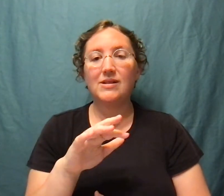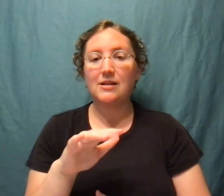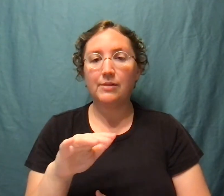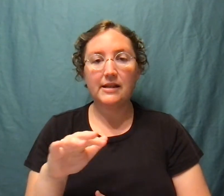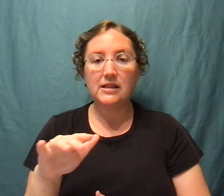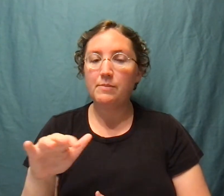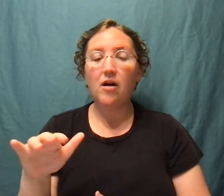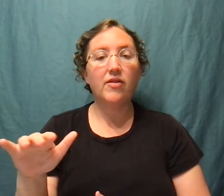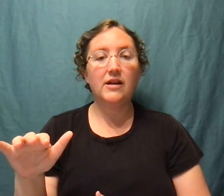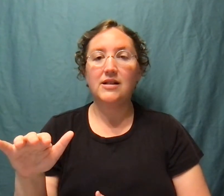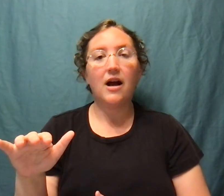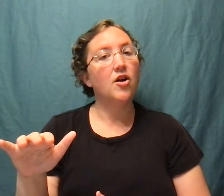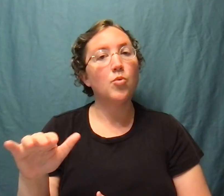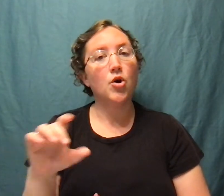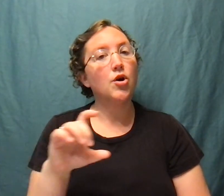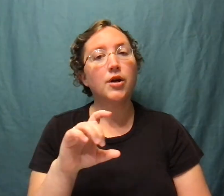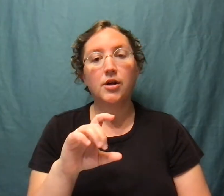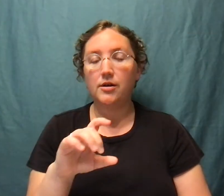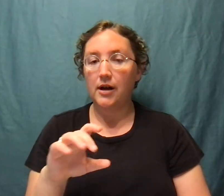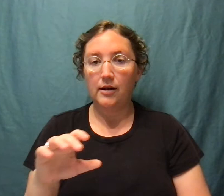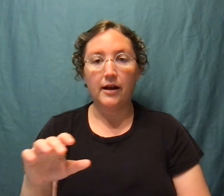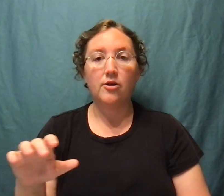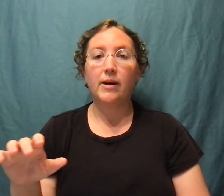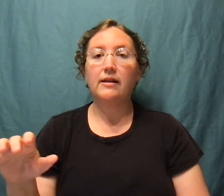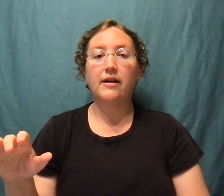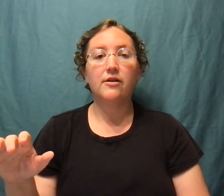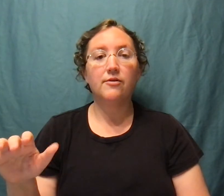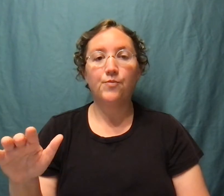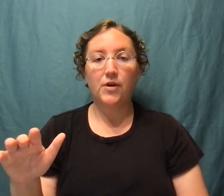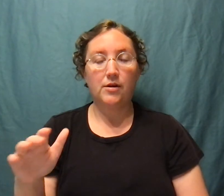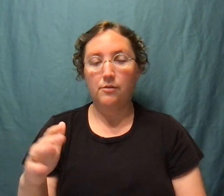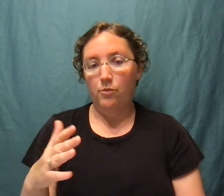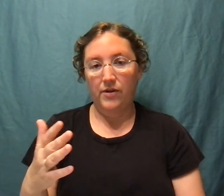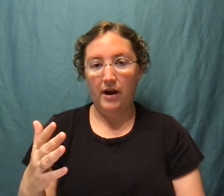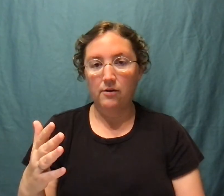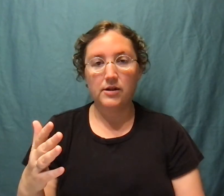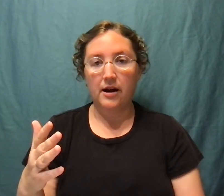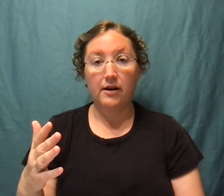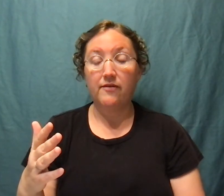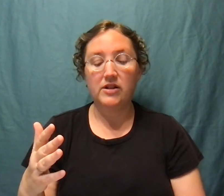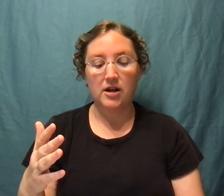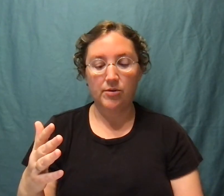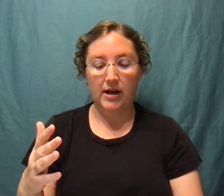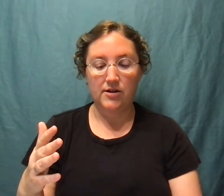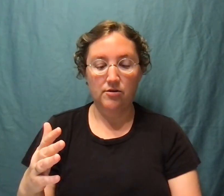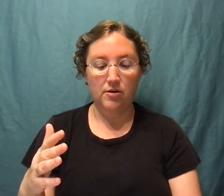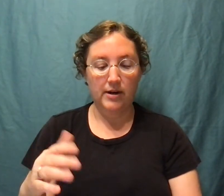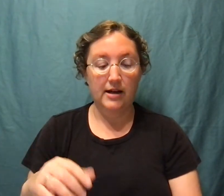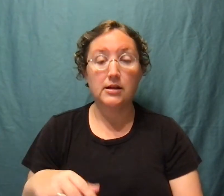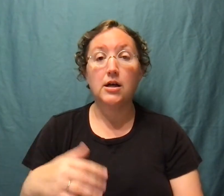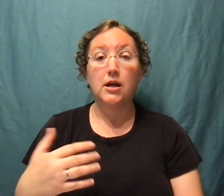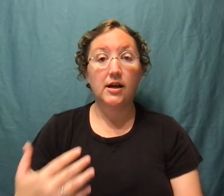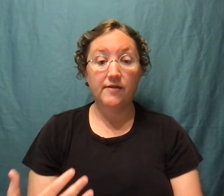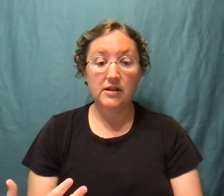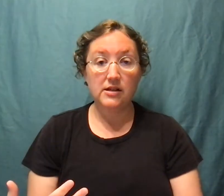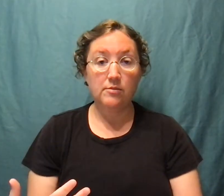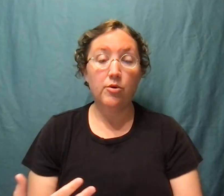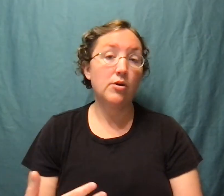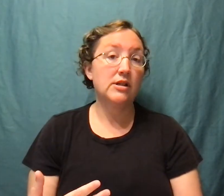simply spell the entire word letter by letter without caring if it's an uppercase or lowercase. If this is an important